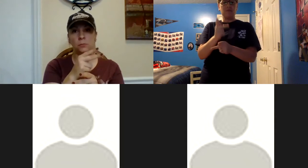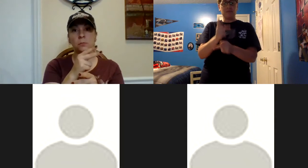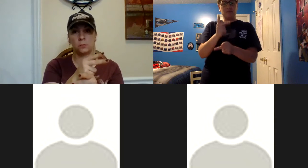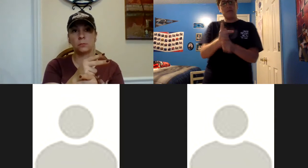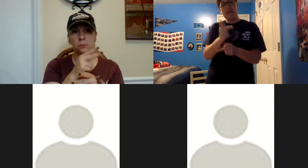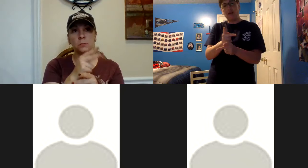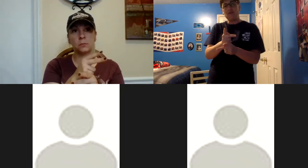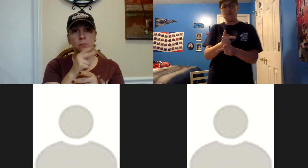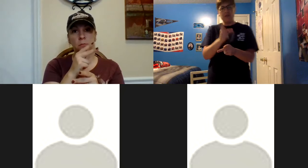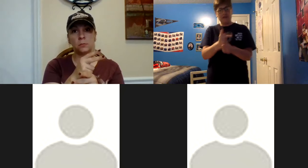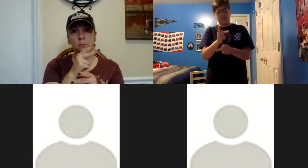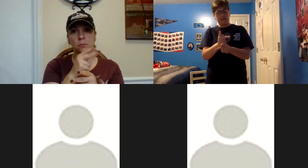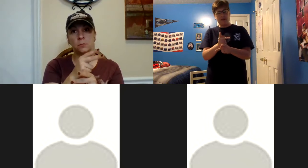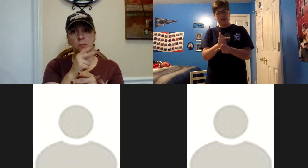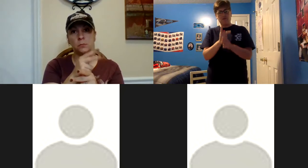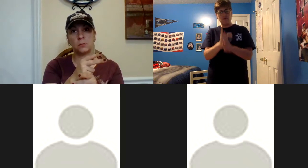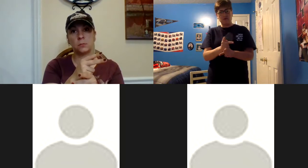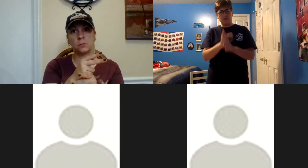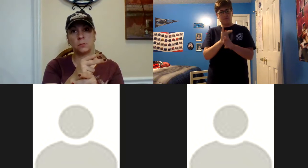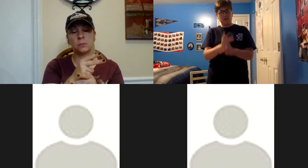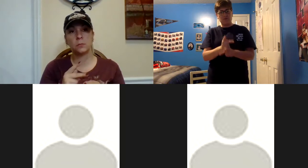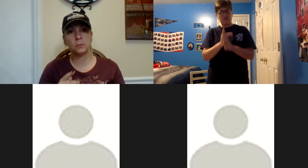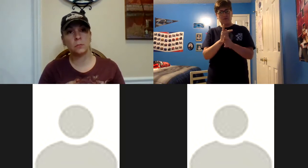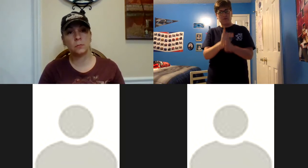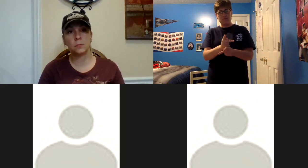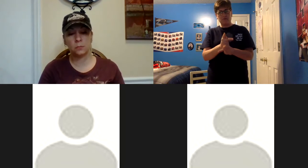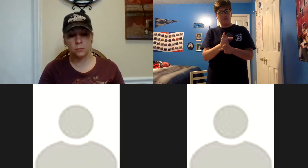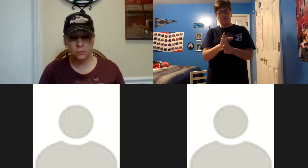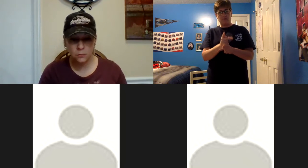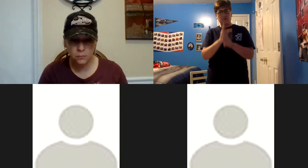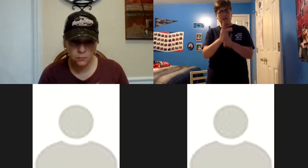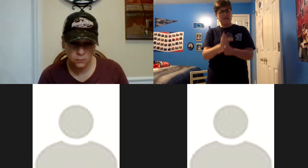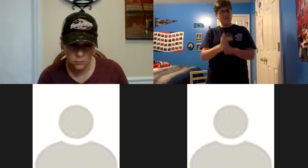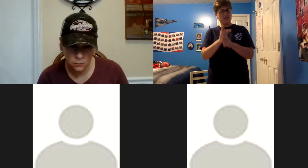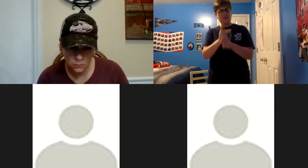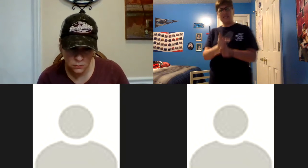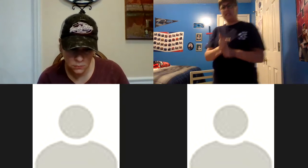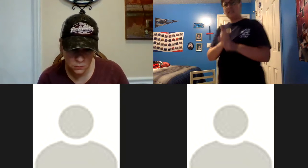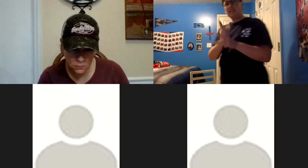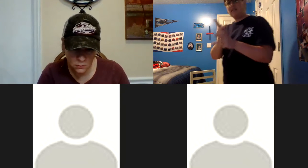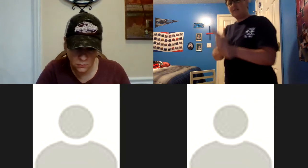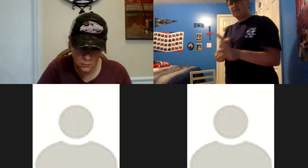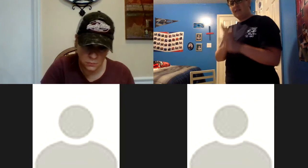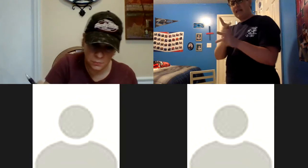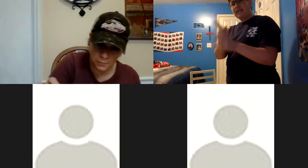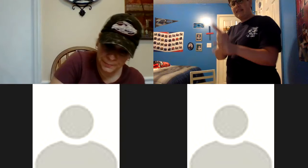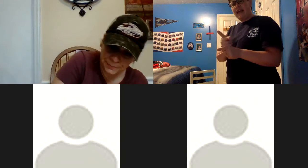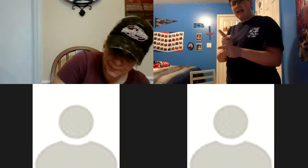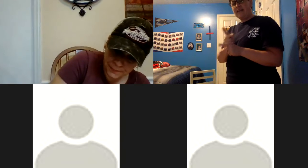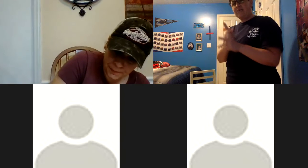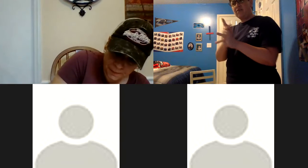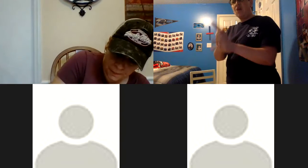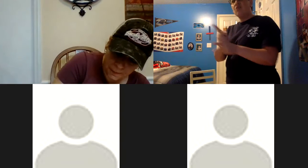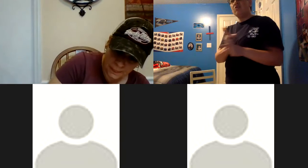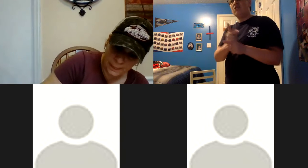one. Yep, so be careful. Be careful. I remember. I've also seen it like